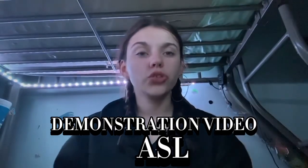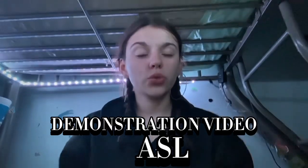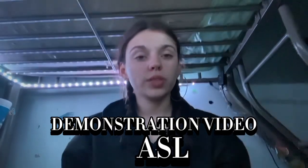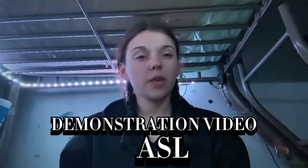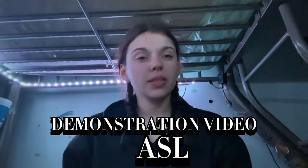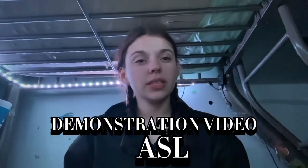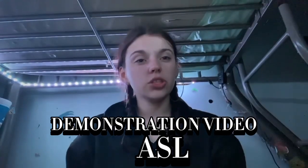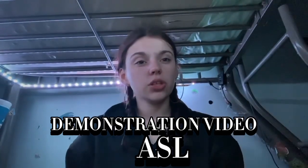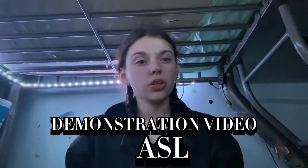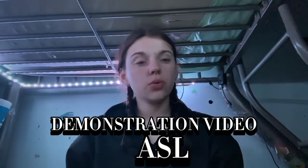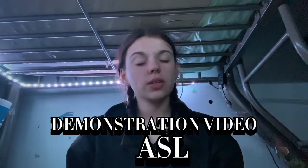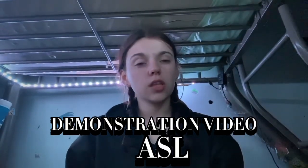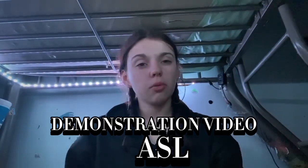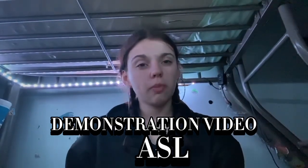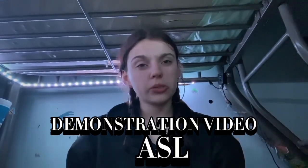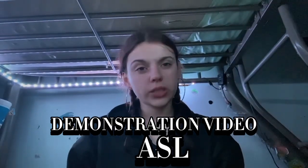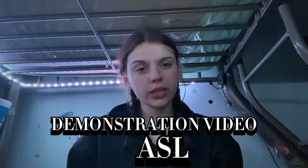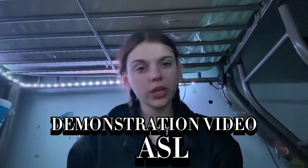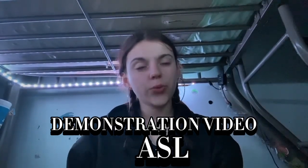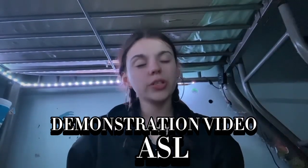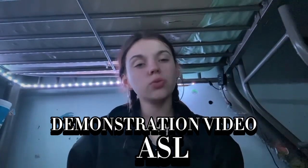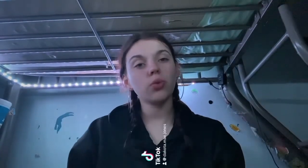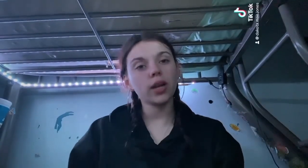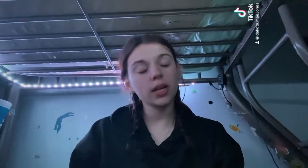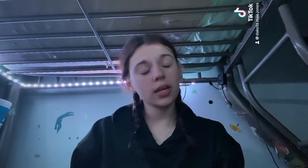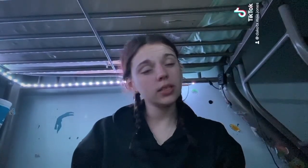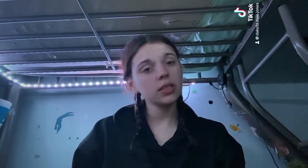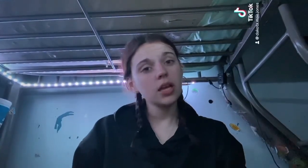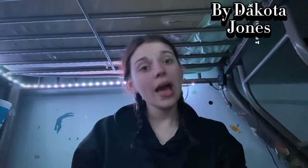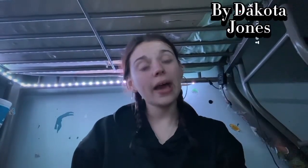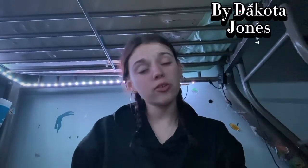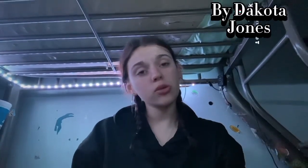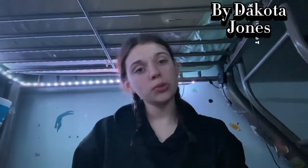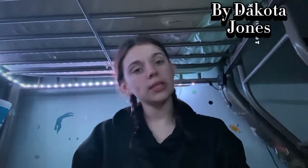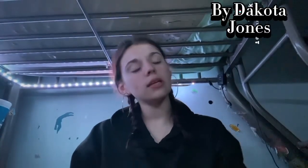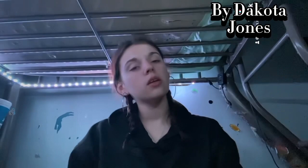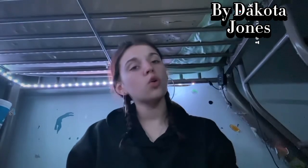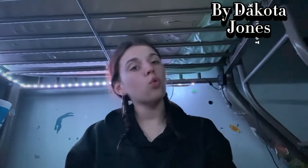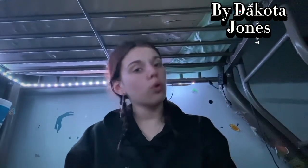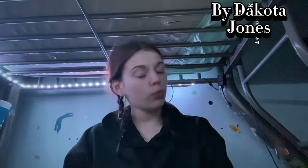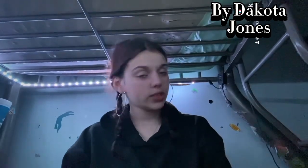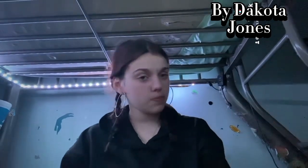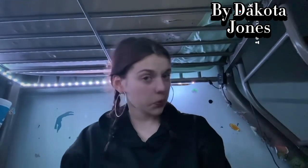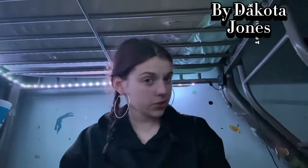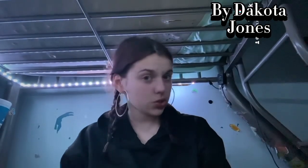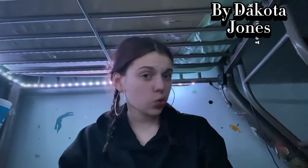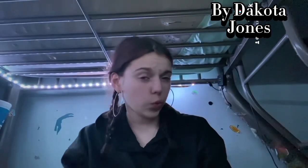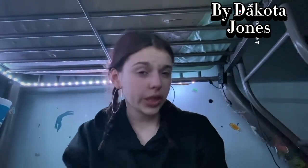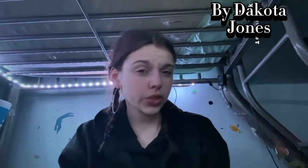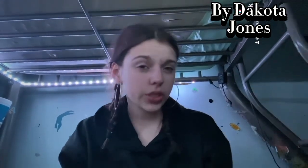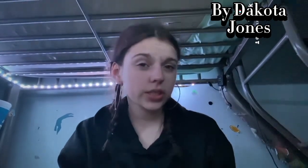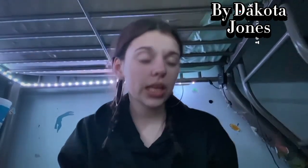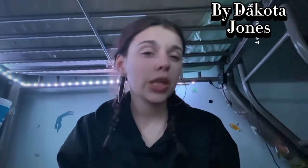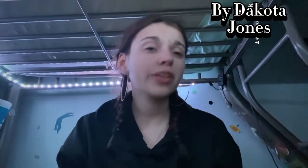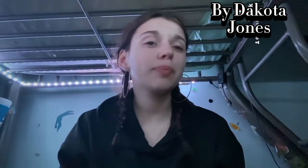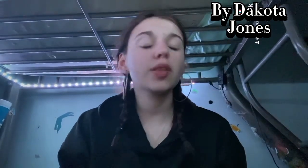So today I'll be teaching you a little bit about sign language, what it is, how to use it, what's important to know when learning sign language, but then also